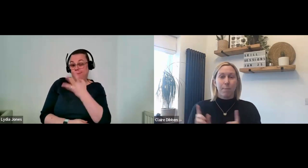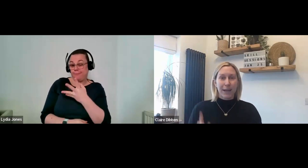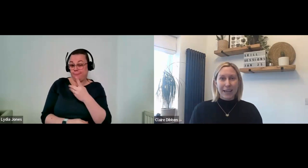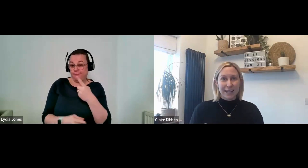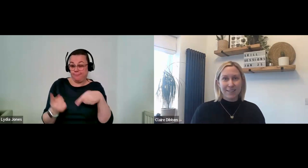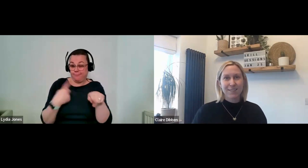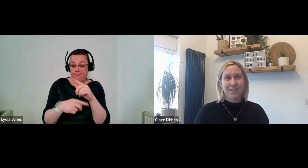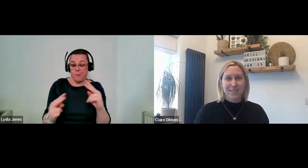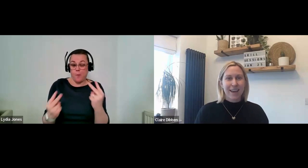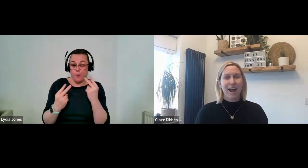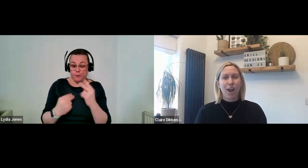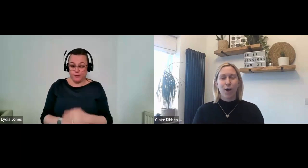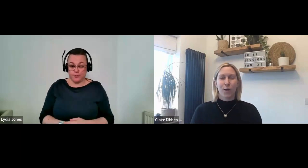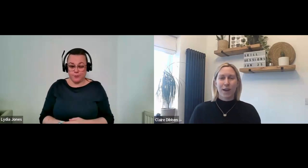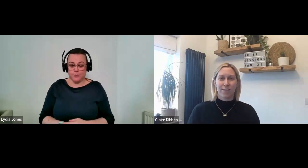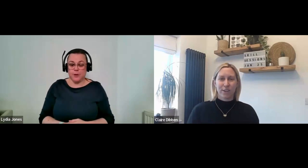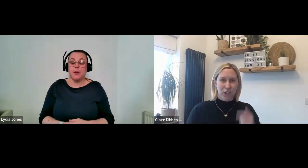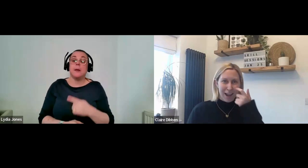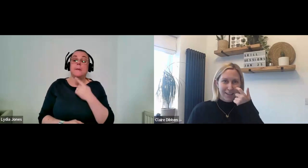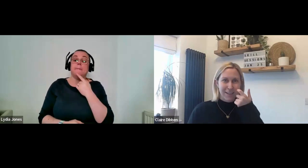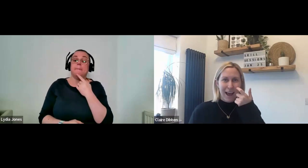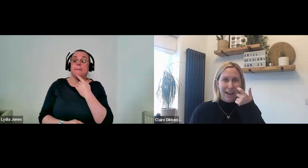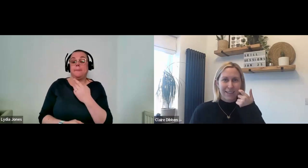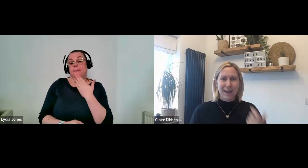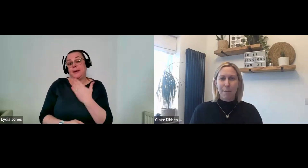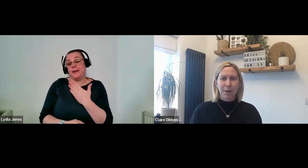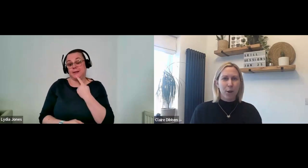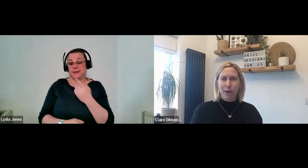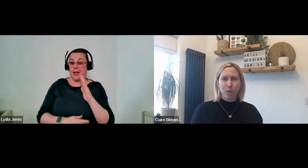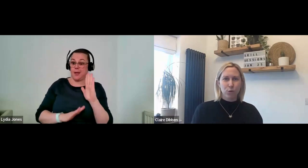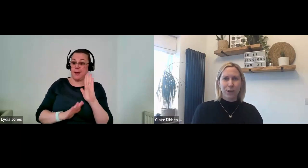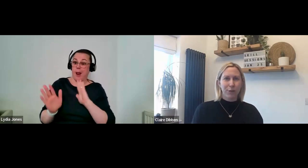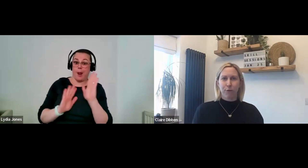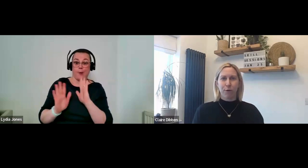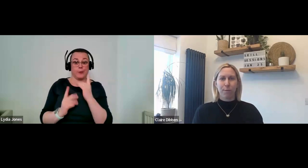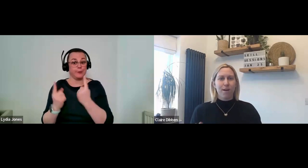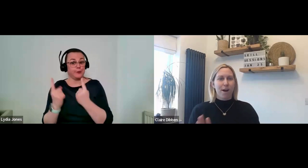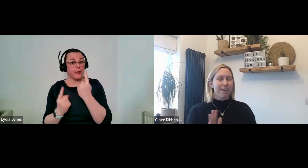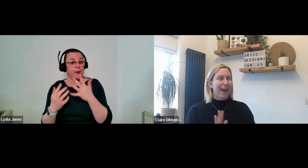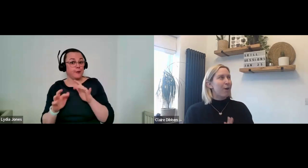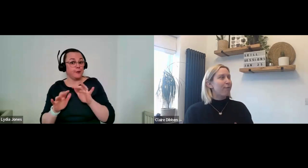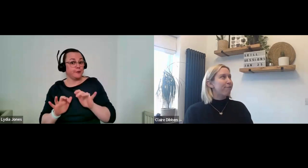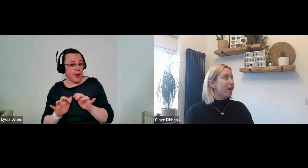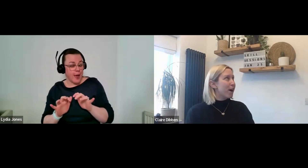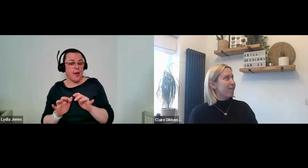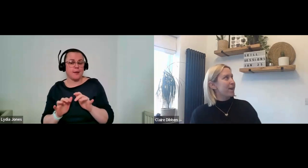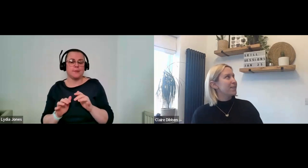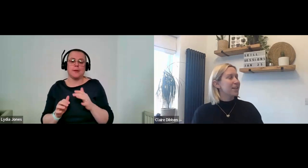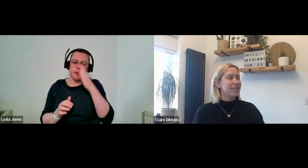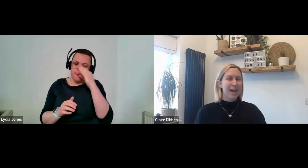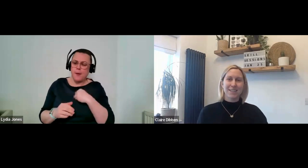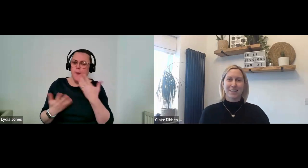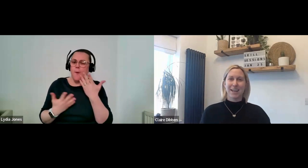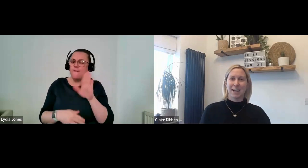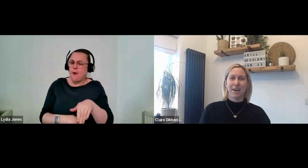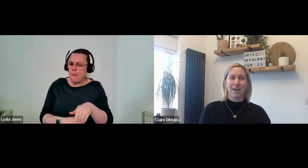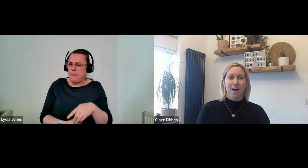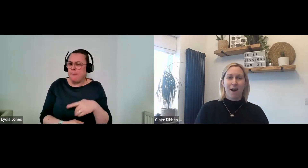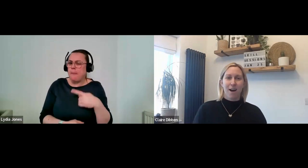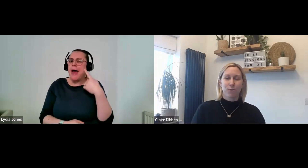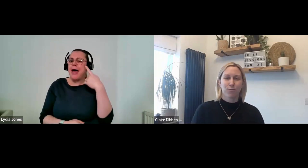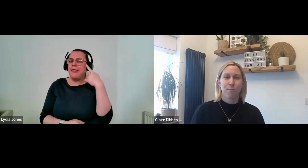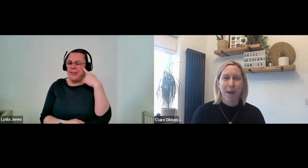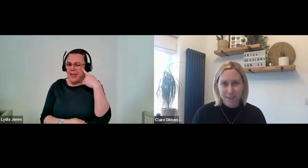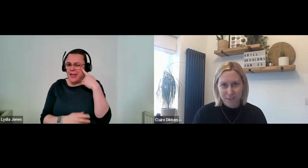here. Please say hello in the chat and let me know where you're joining from. I think our furthest